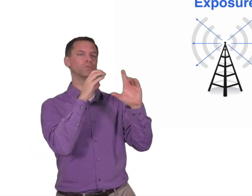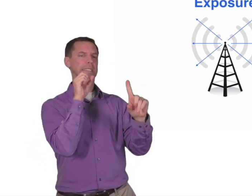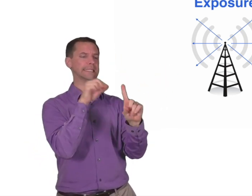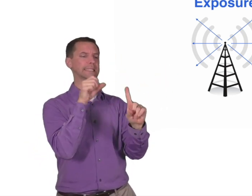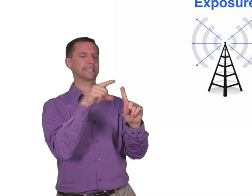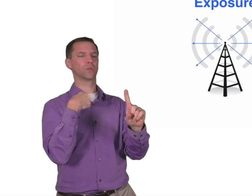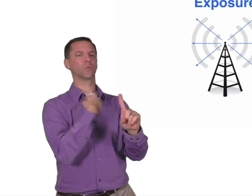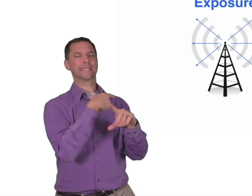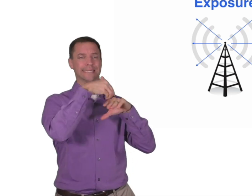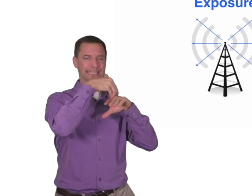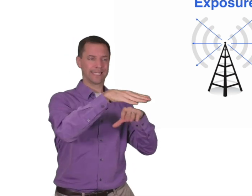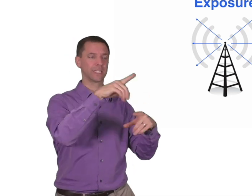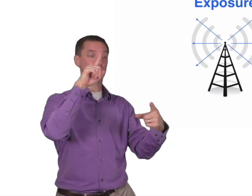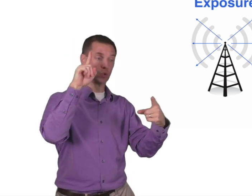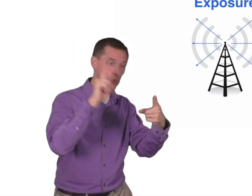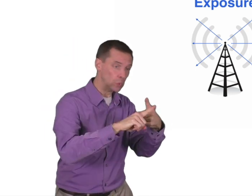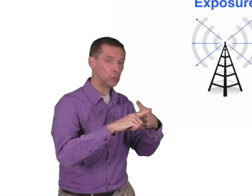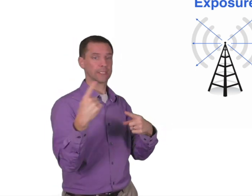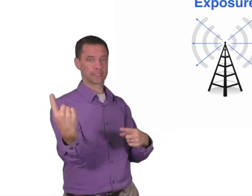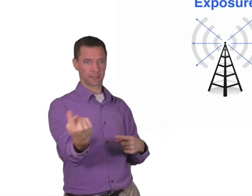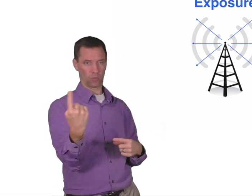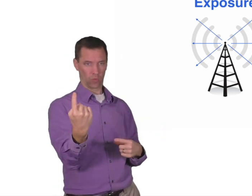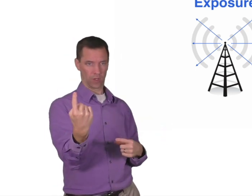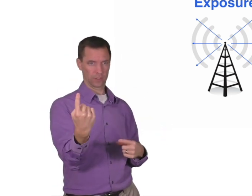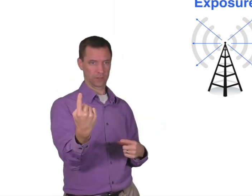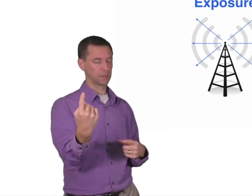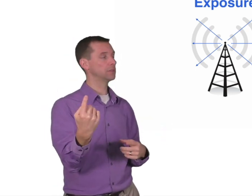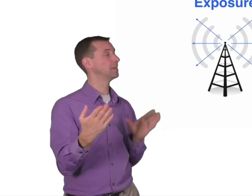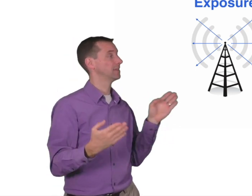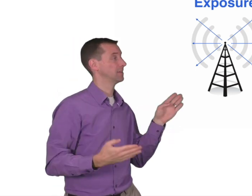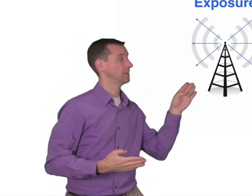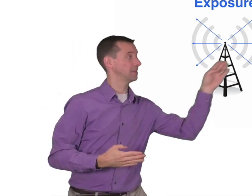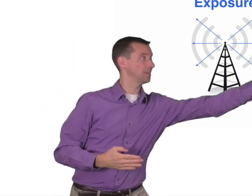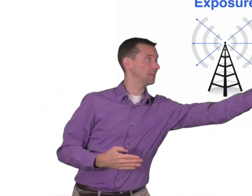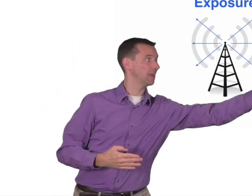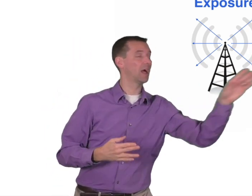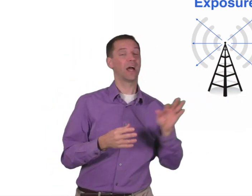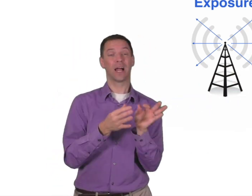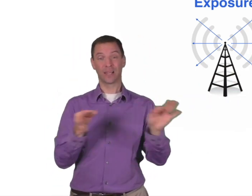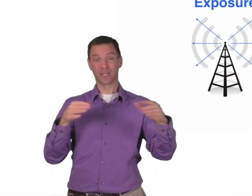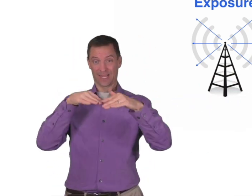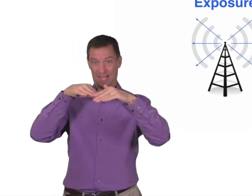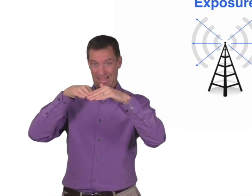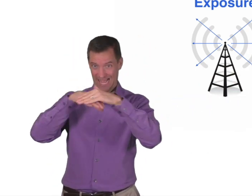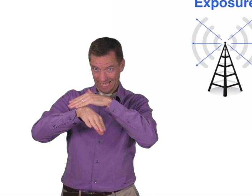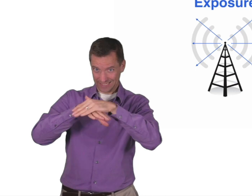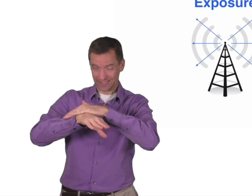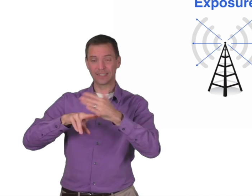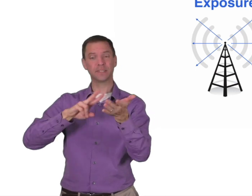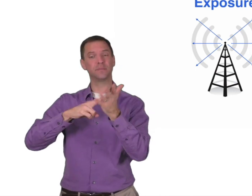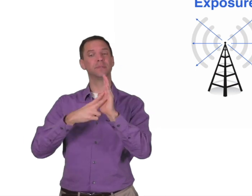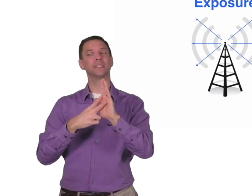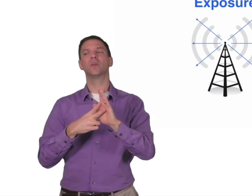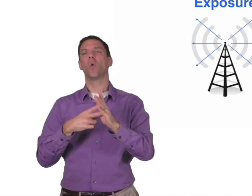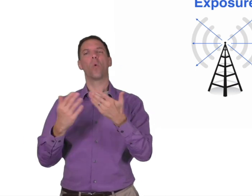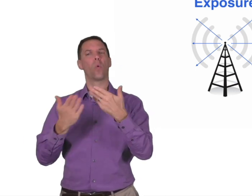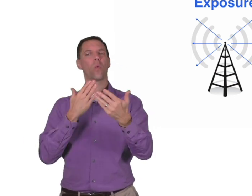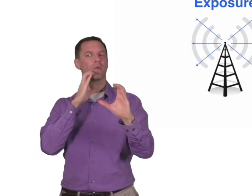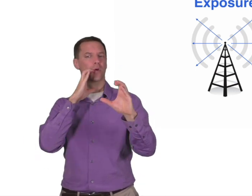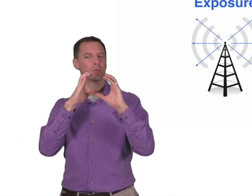I mean whatever communicative signals we are sending to someone. And by language access, I